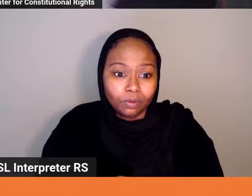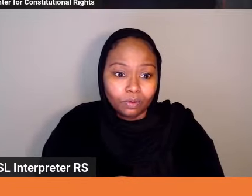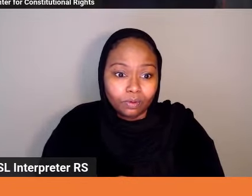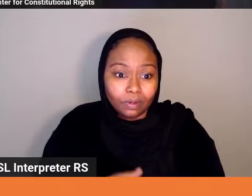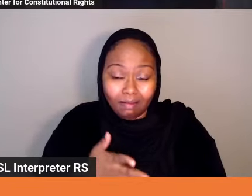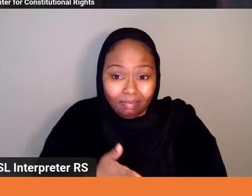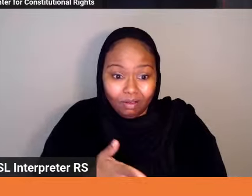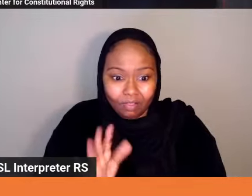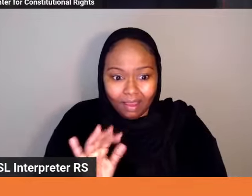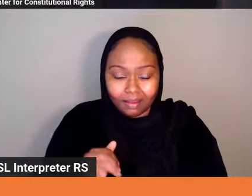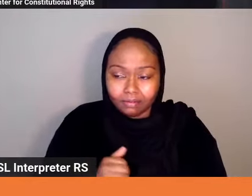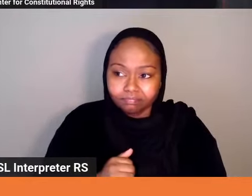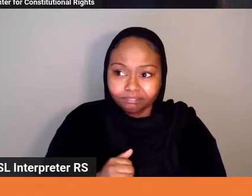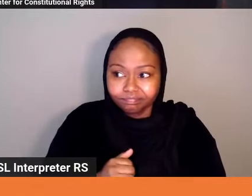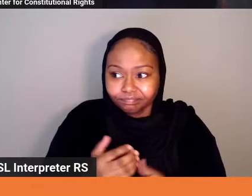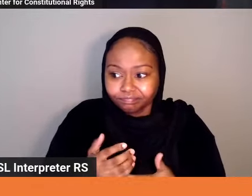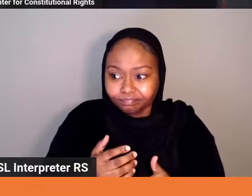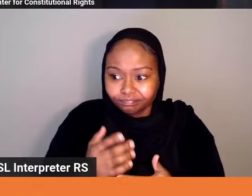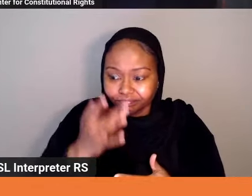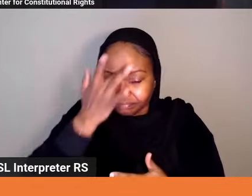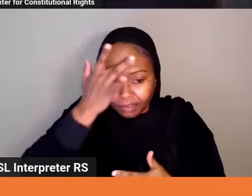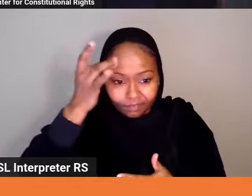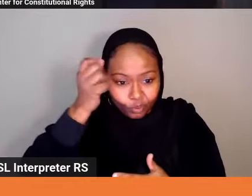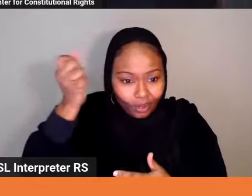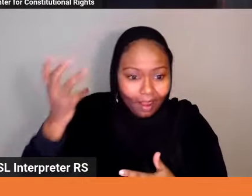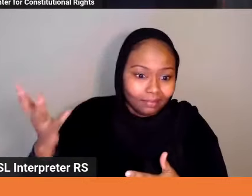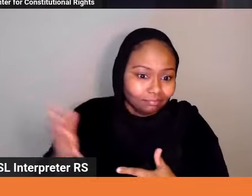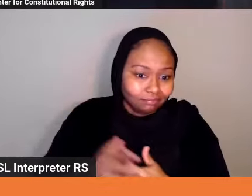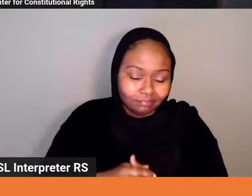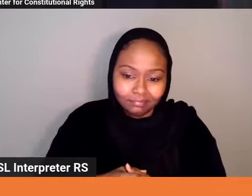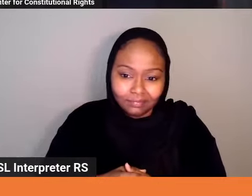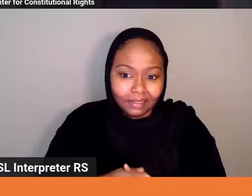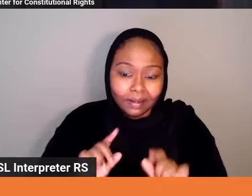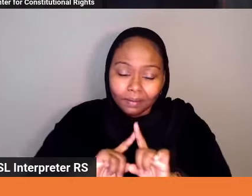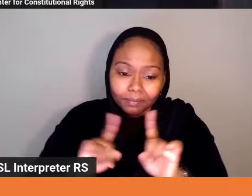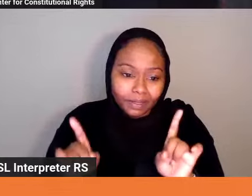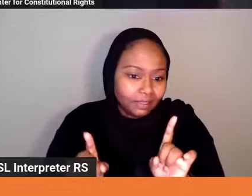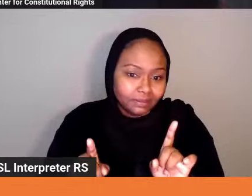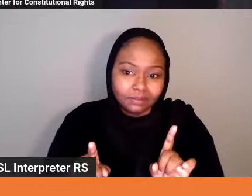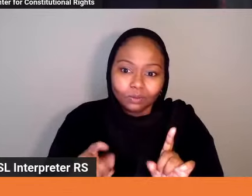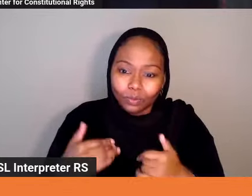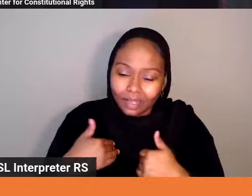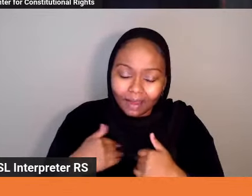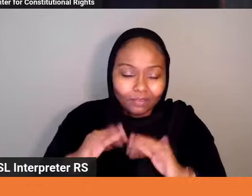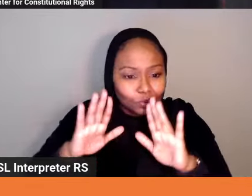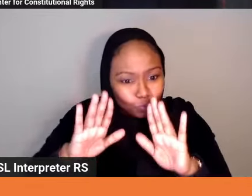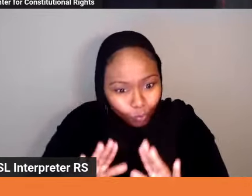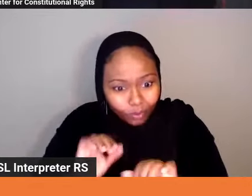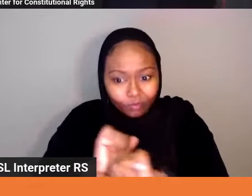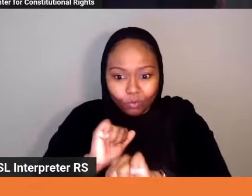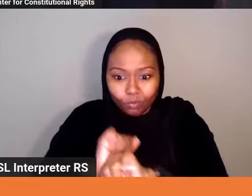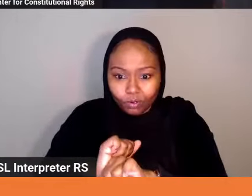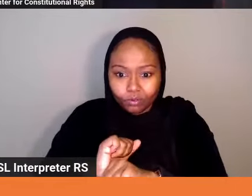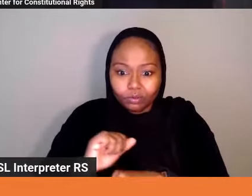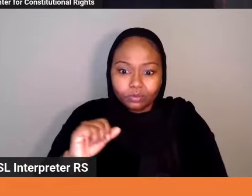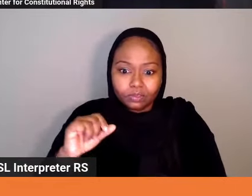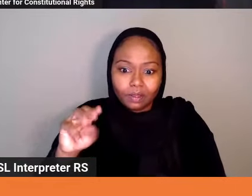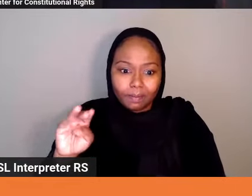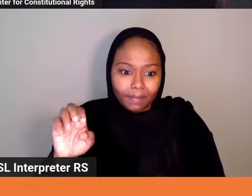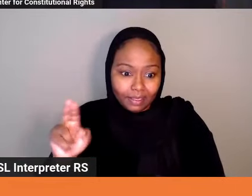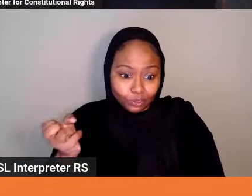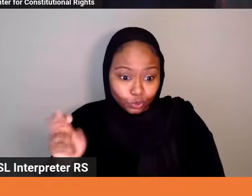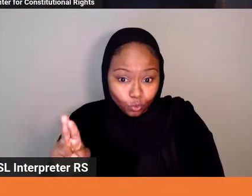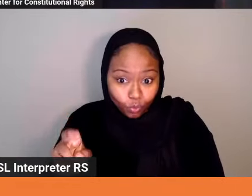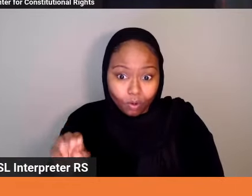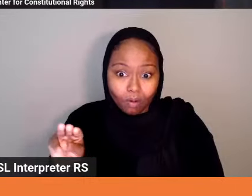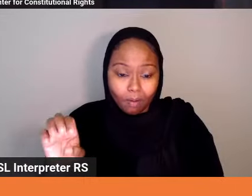forgotten, save for the incredible work of people like Mansour and Aliyah and Maha and others, because it's